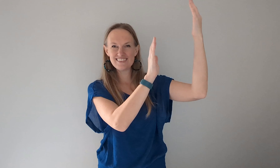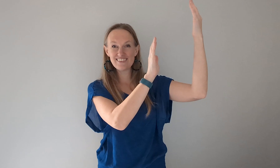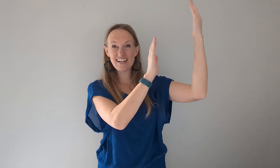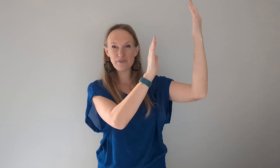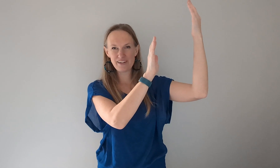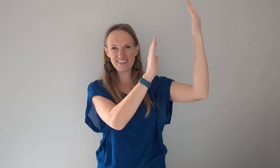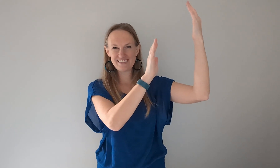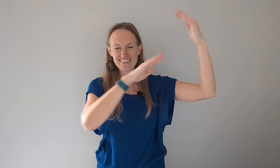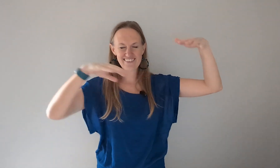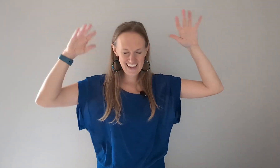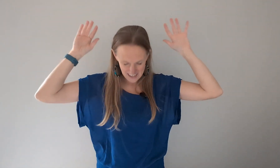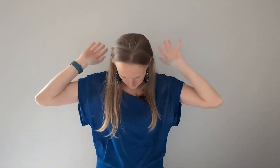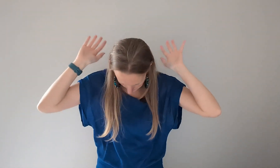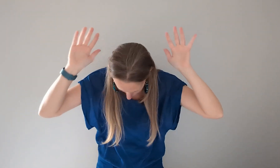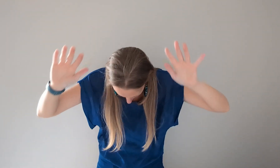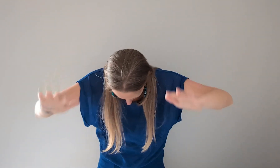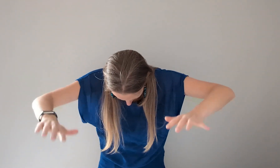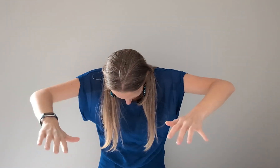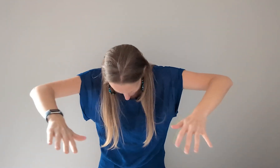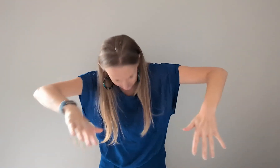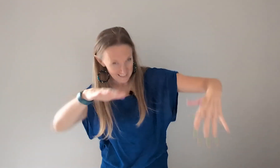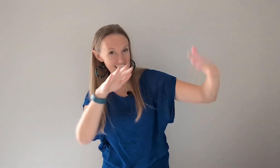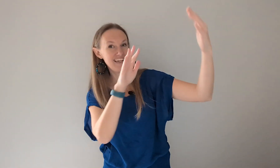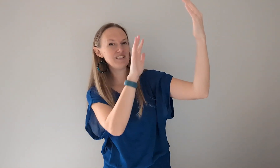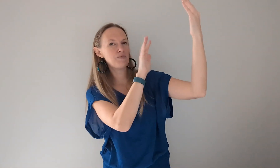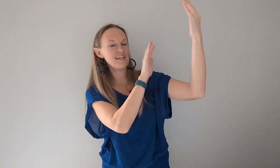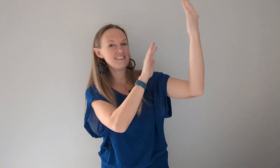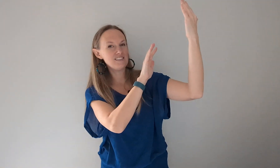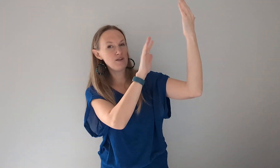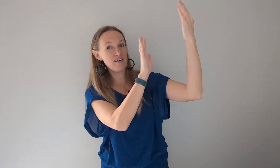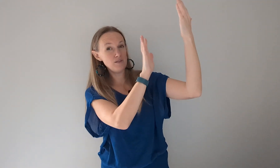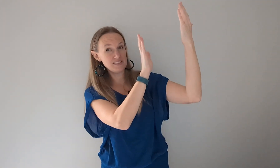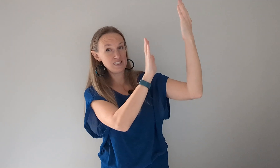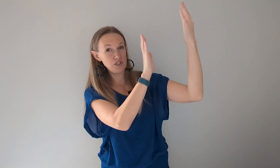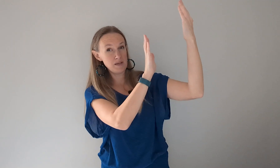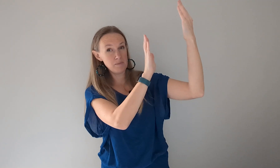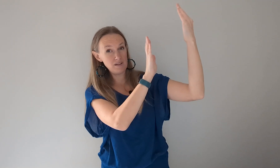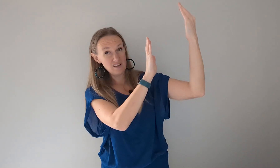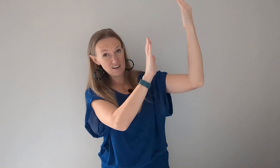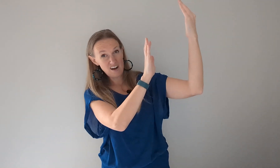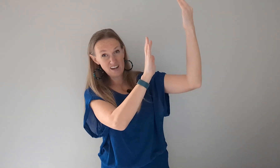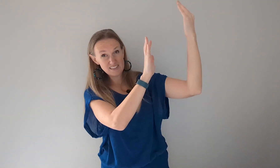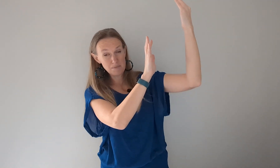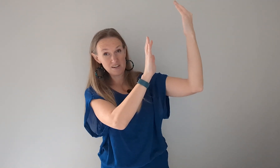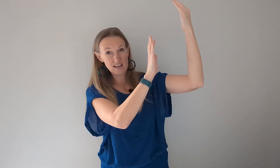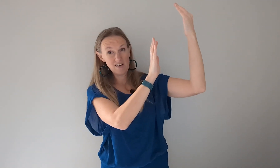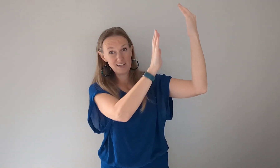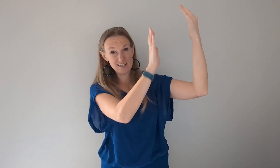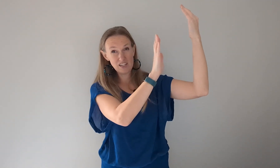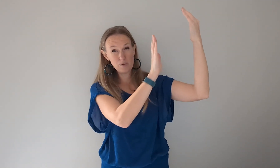So that's what we're going to do too, okay? Bow down in his presence. So you have almost like two people. God is up here in heaven, and here we